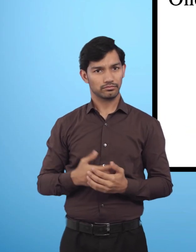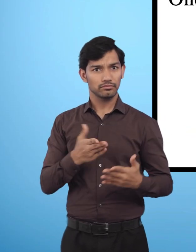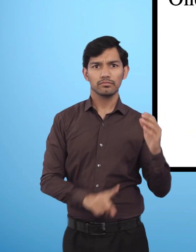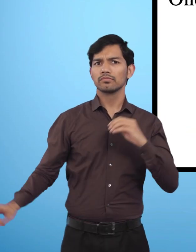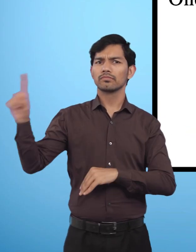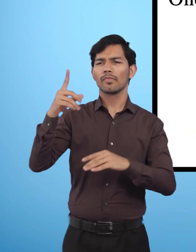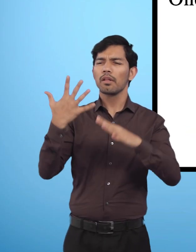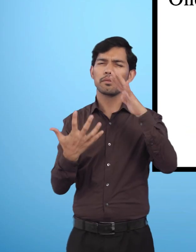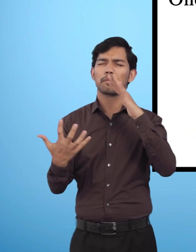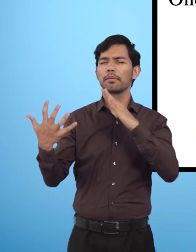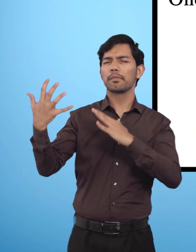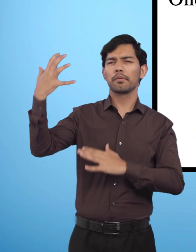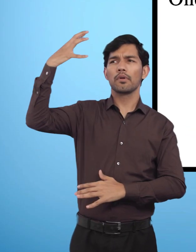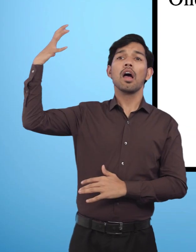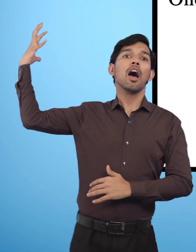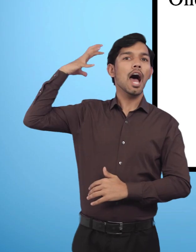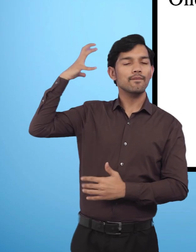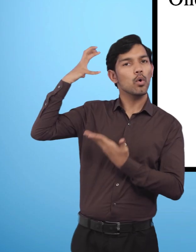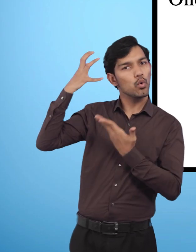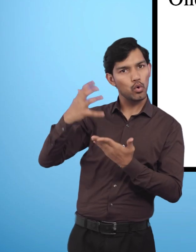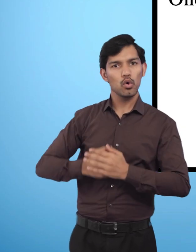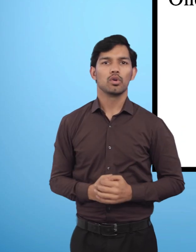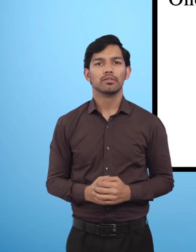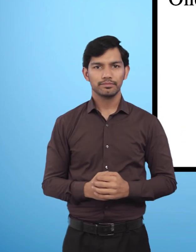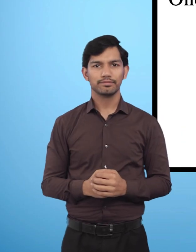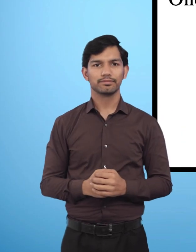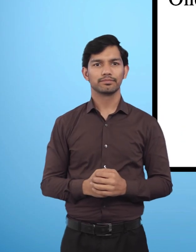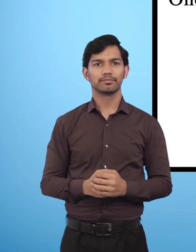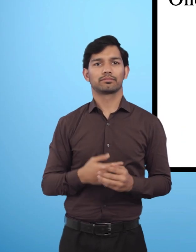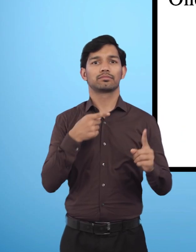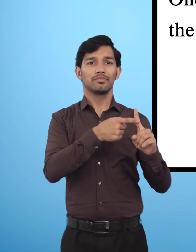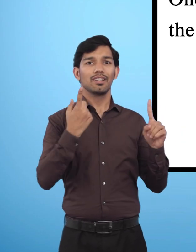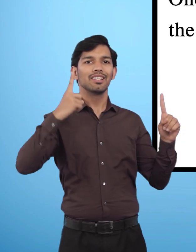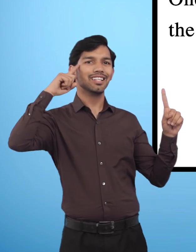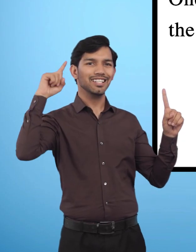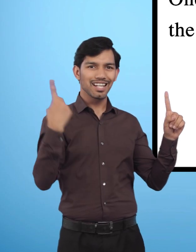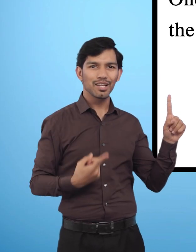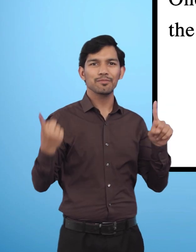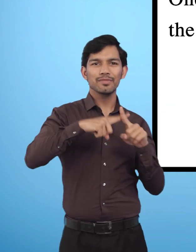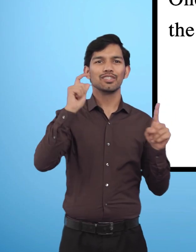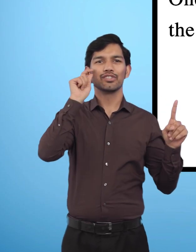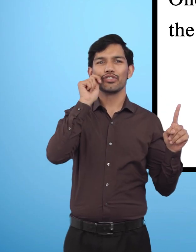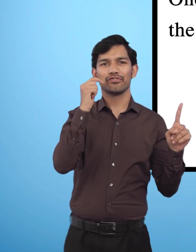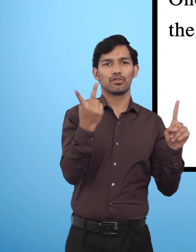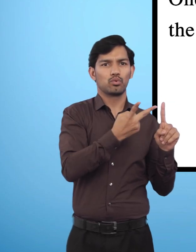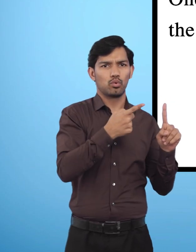One afternoon, Bhumi and Surya pass by the field near Aji's house,